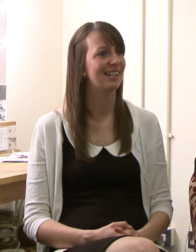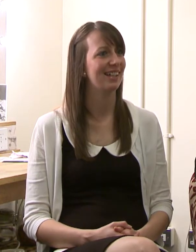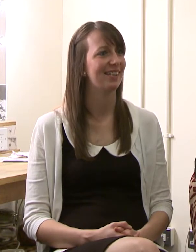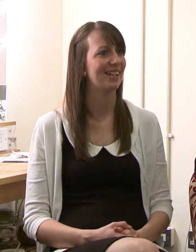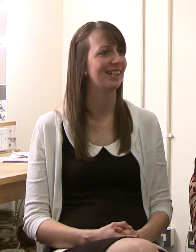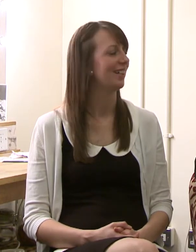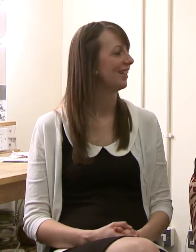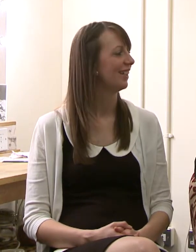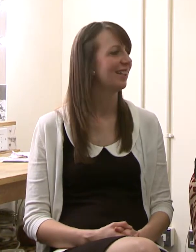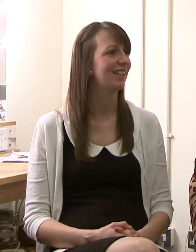And